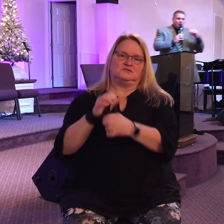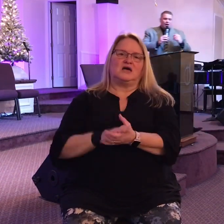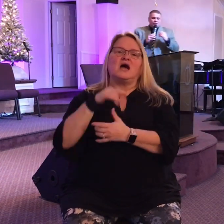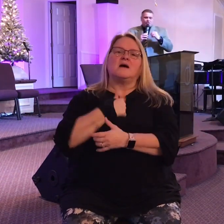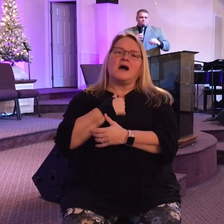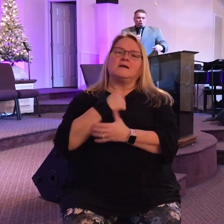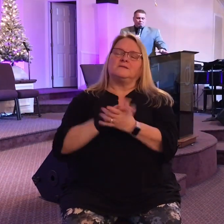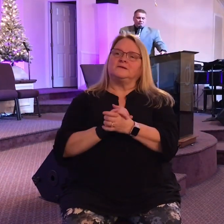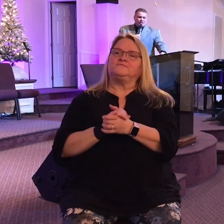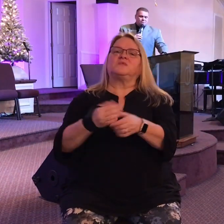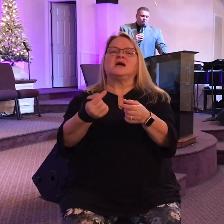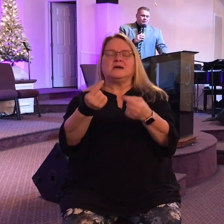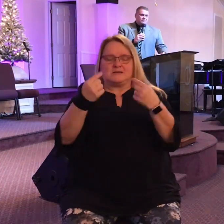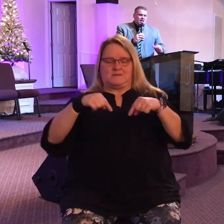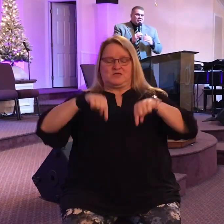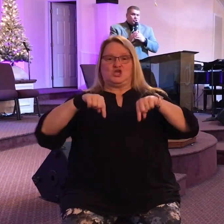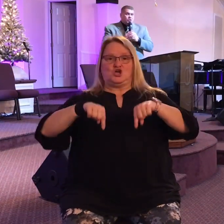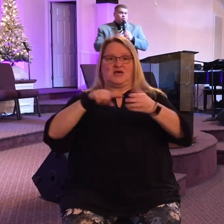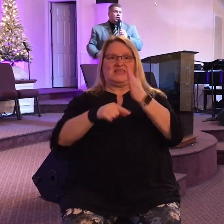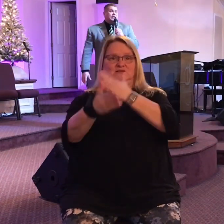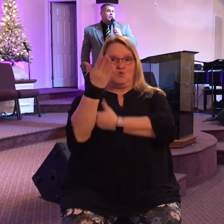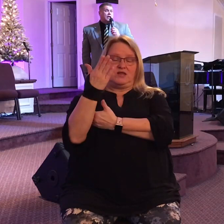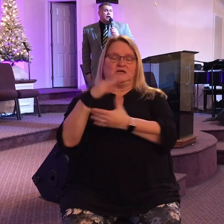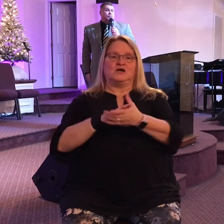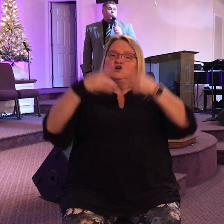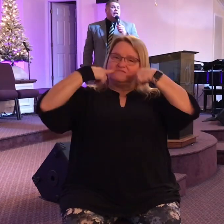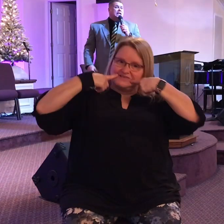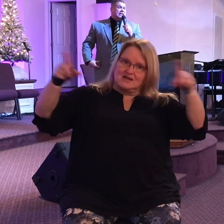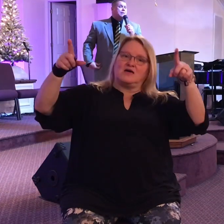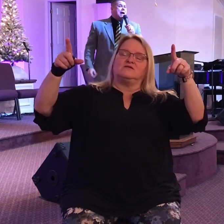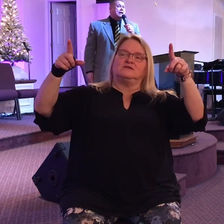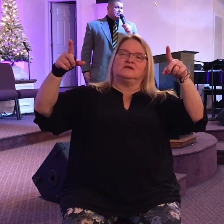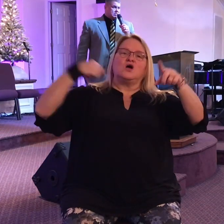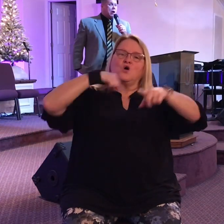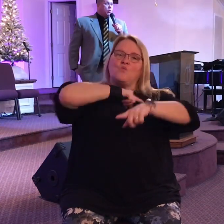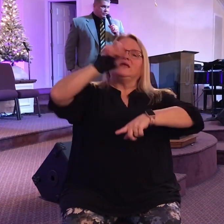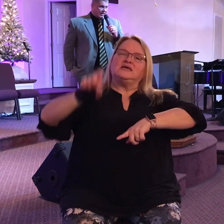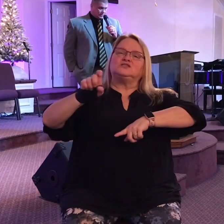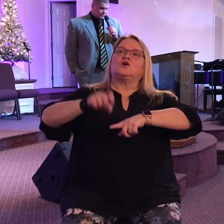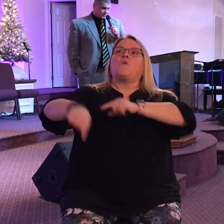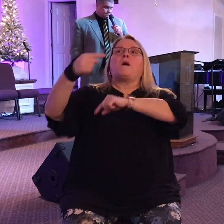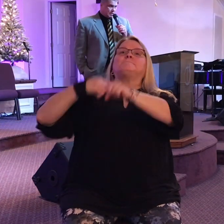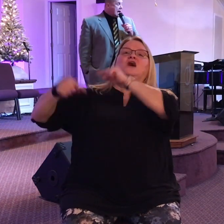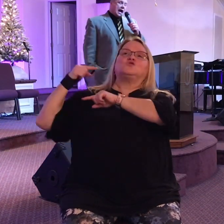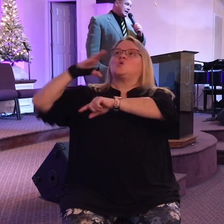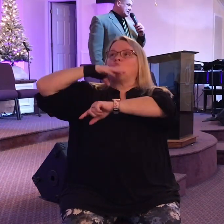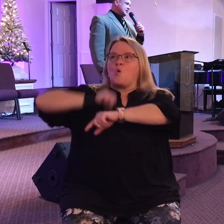I have come to this pulpit this morning to decree and declare that we need to get back to some old things.